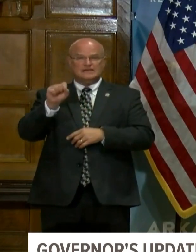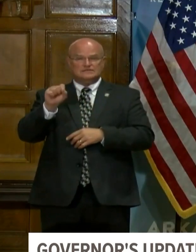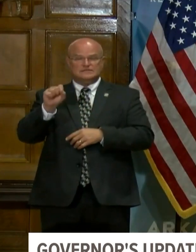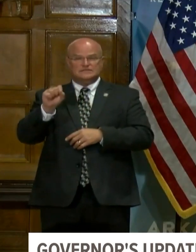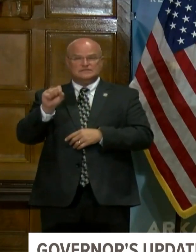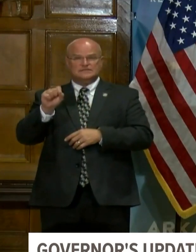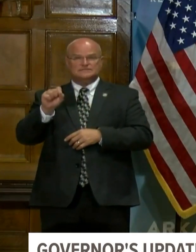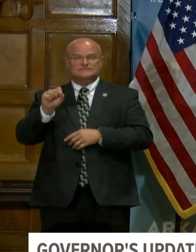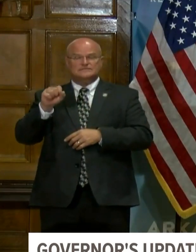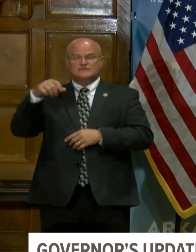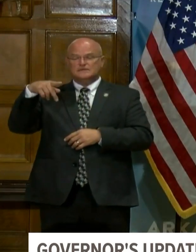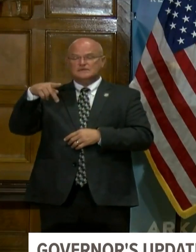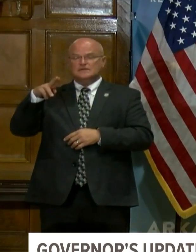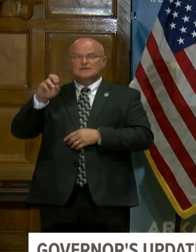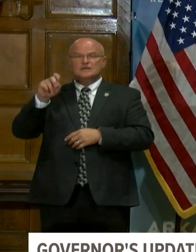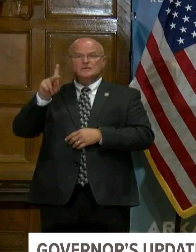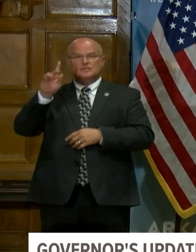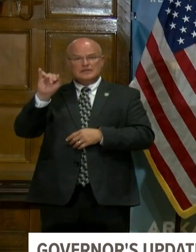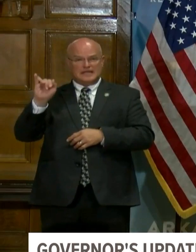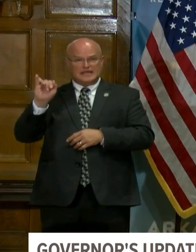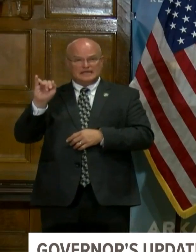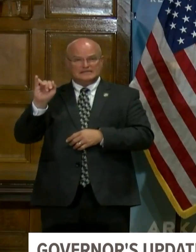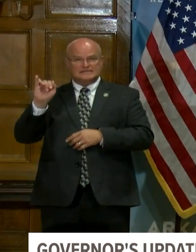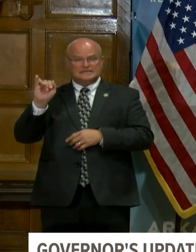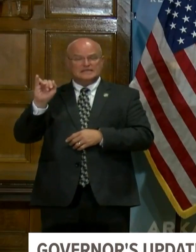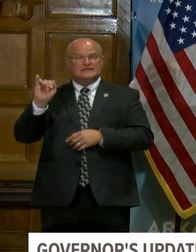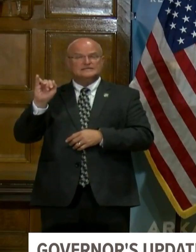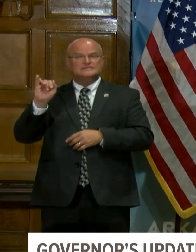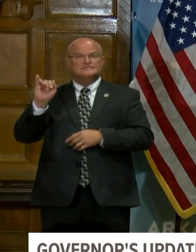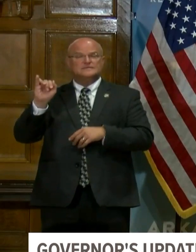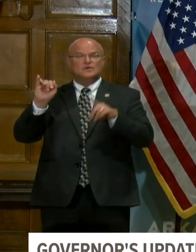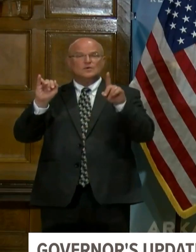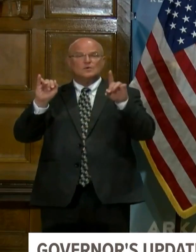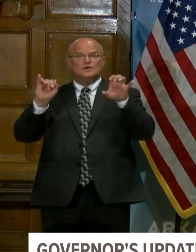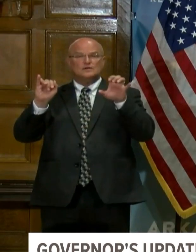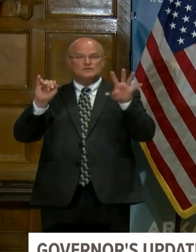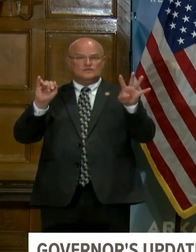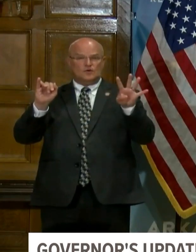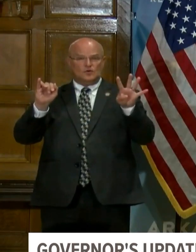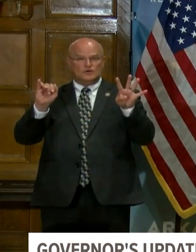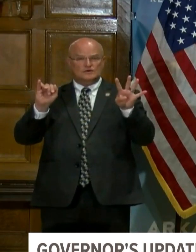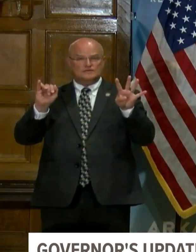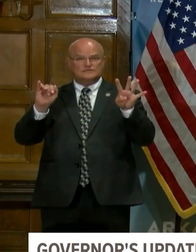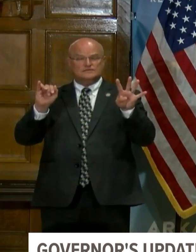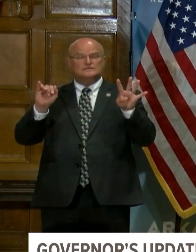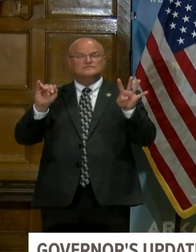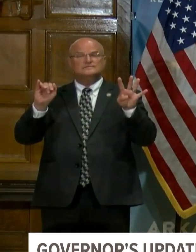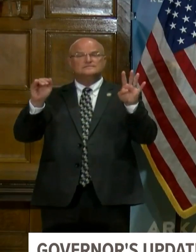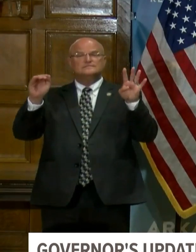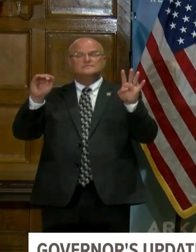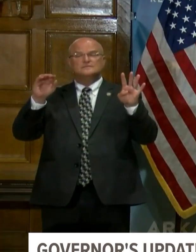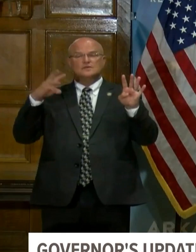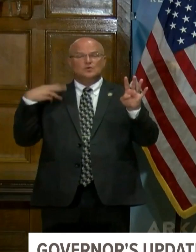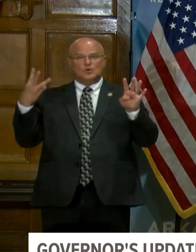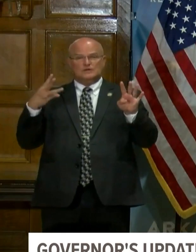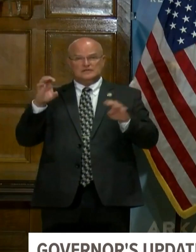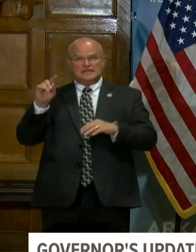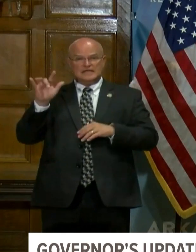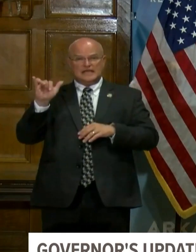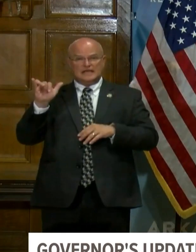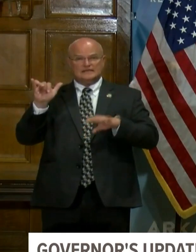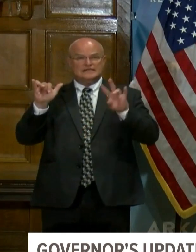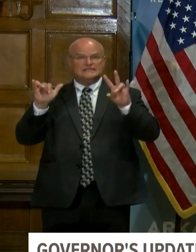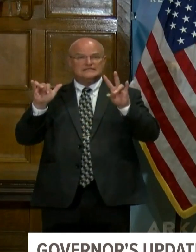had Pulaski County with the highest number of 104, followed by Washington County